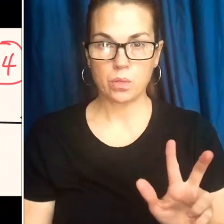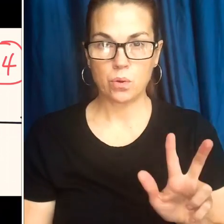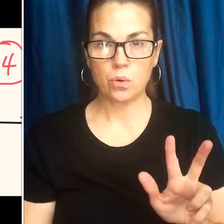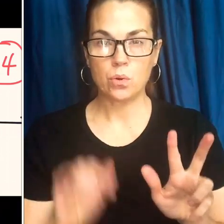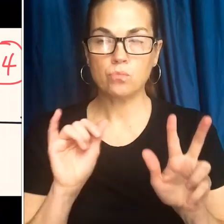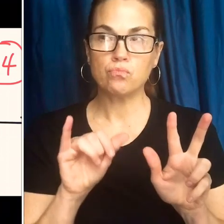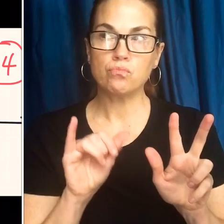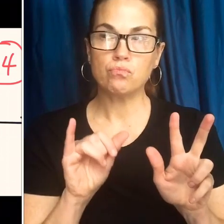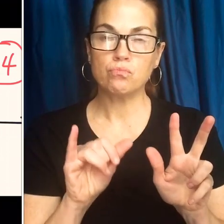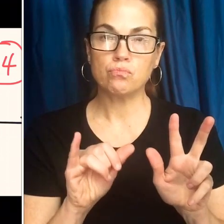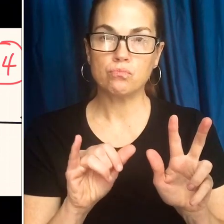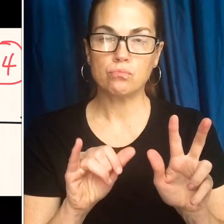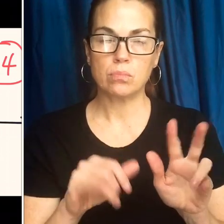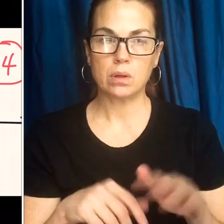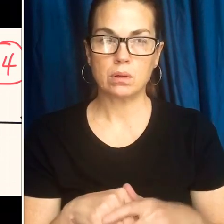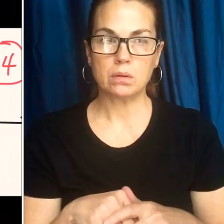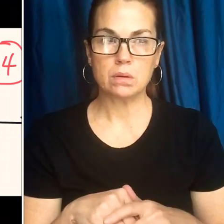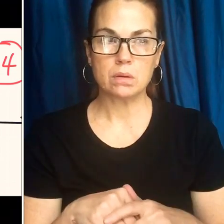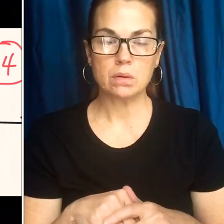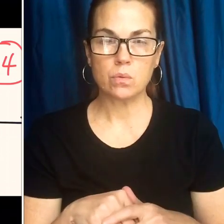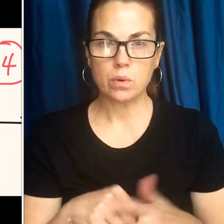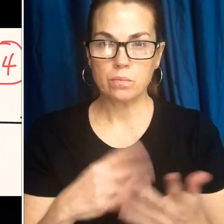somewhere. Negative 1/3.